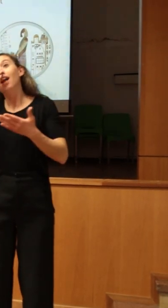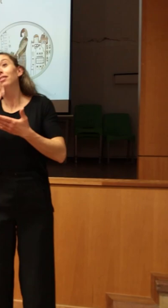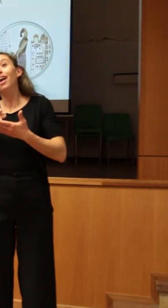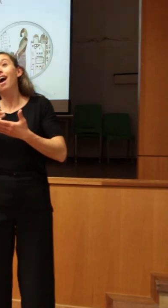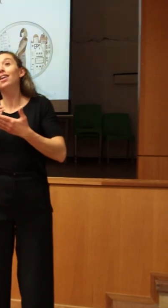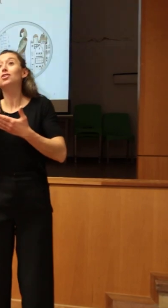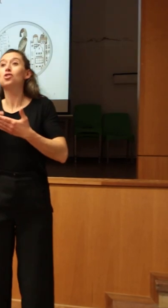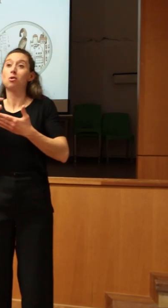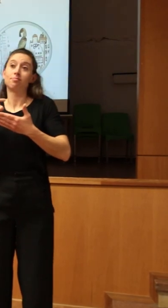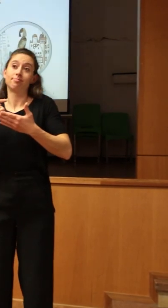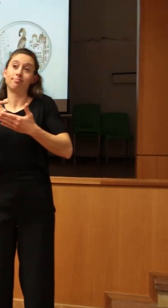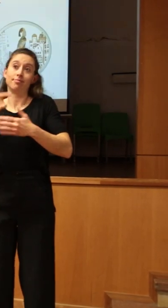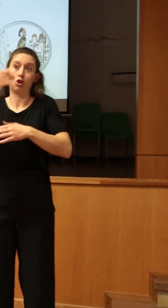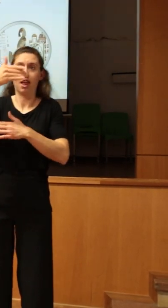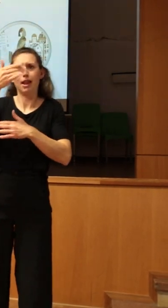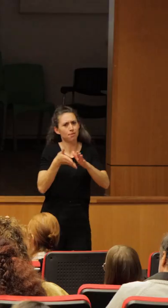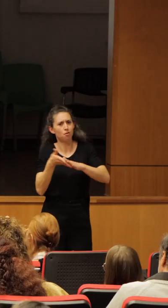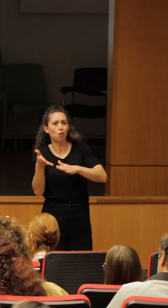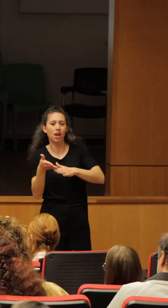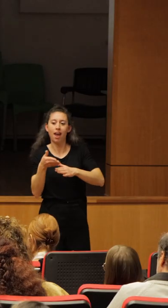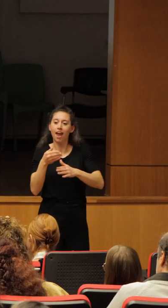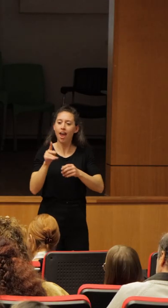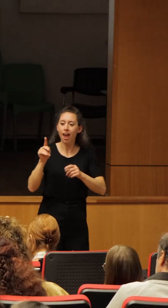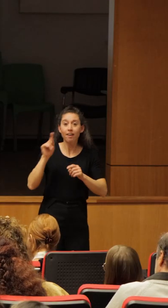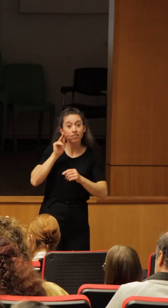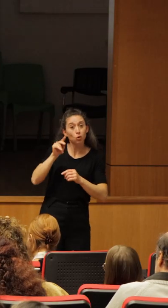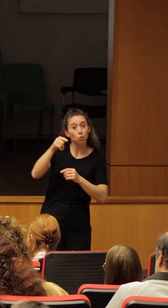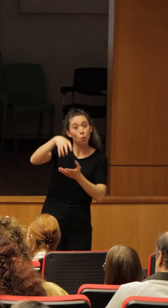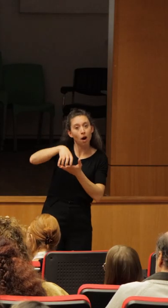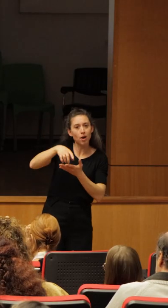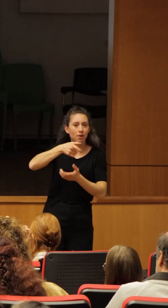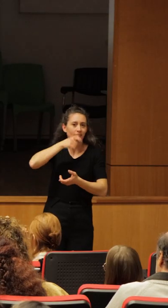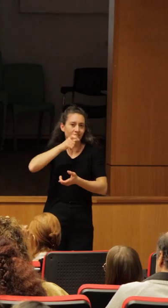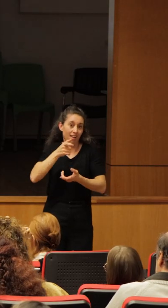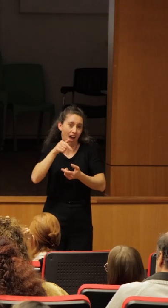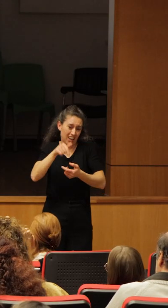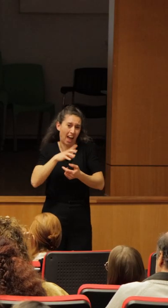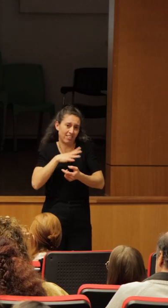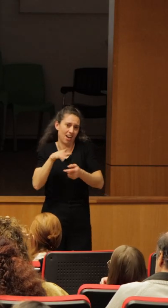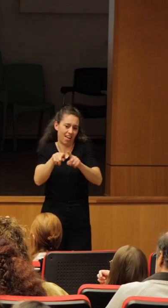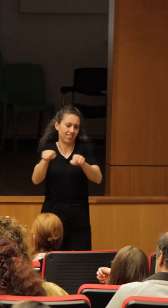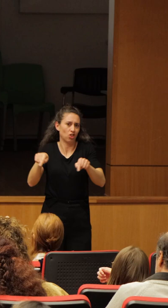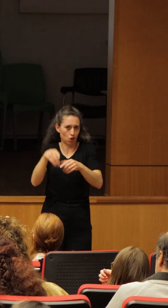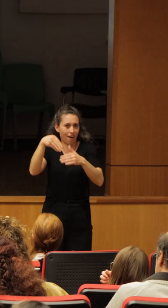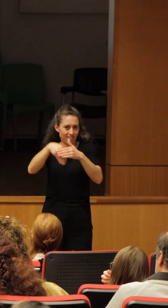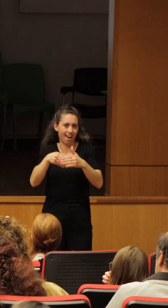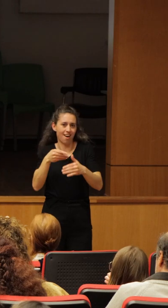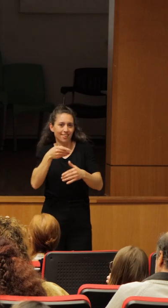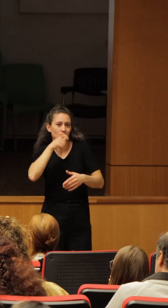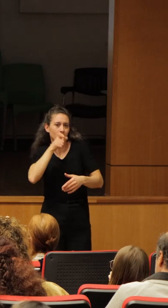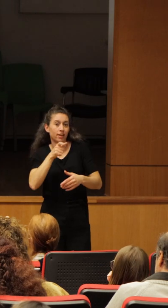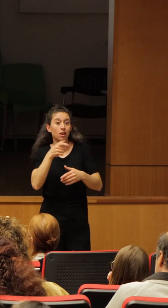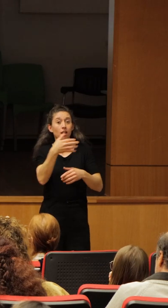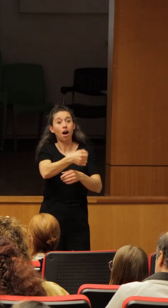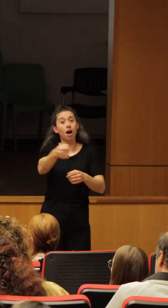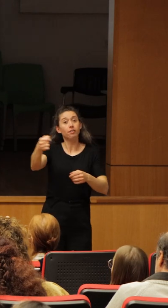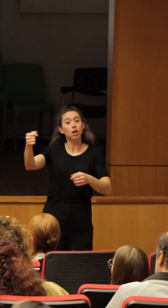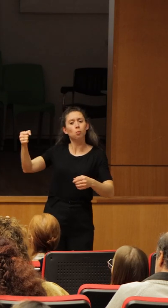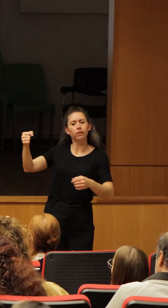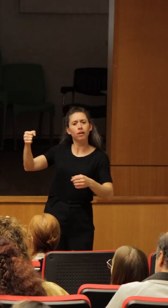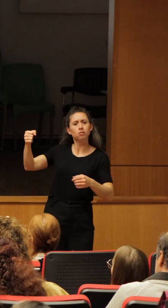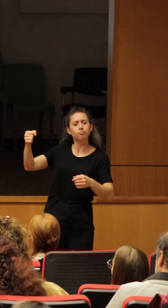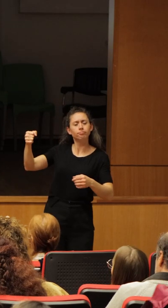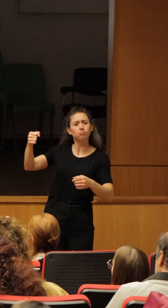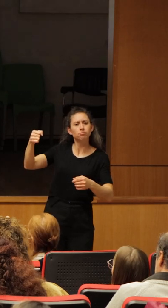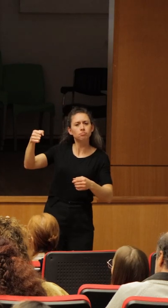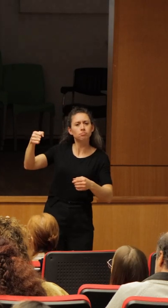Finalmente salí de la habitación y encontré un lugar donde poder tomar algo, porque después de todo es un hotel. So I opened the door abrí la puerta. And it was a